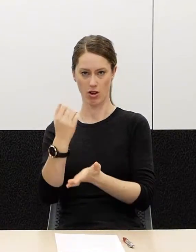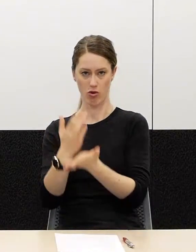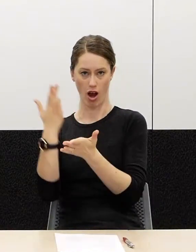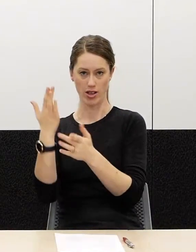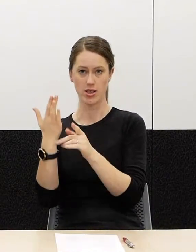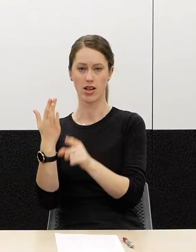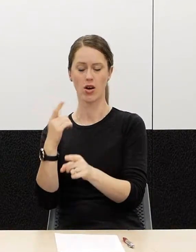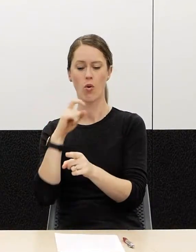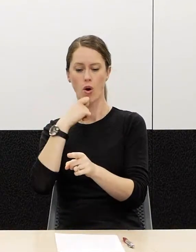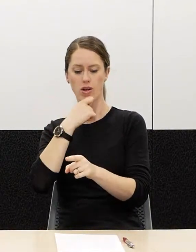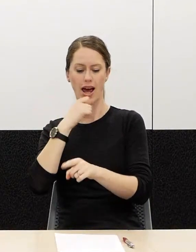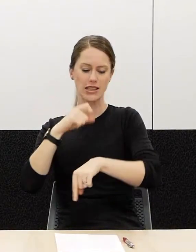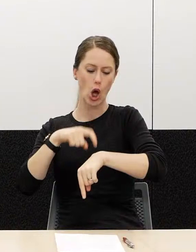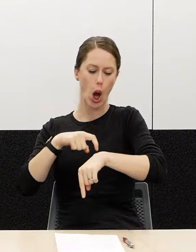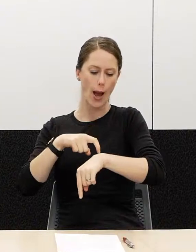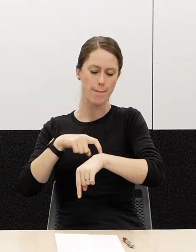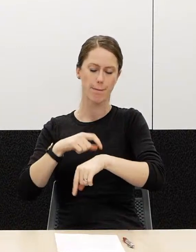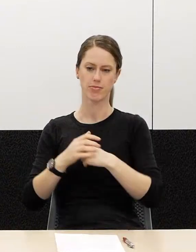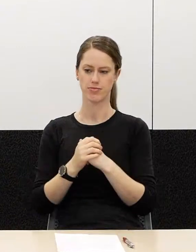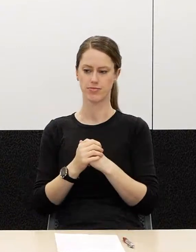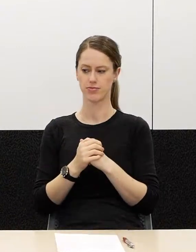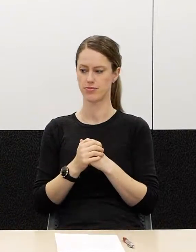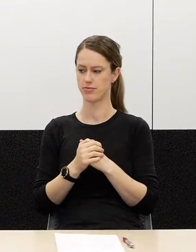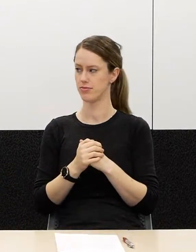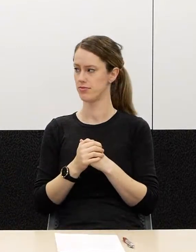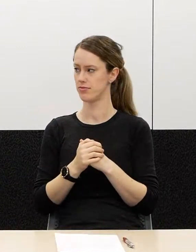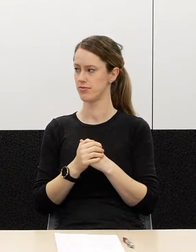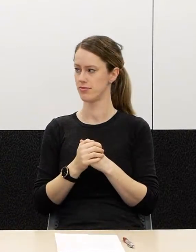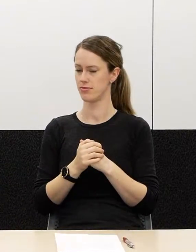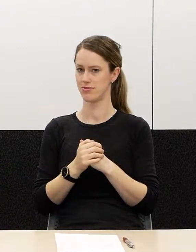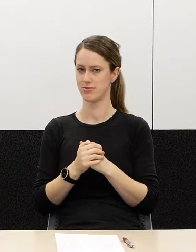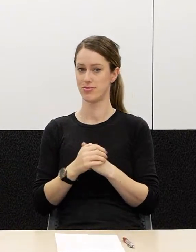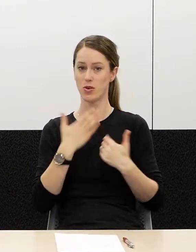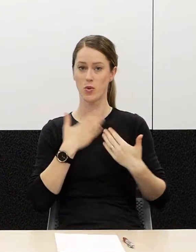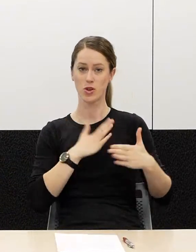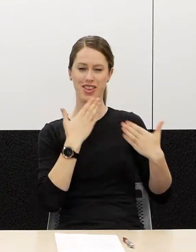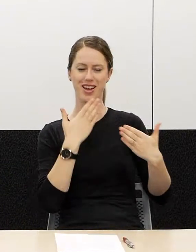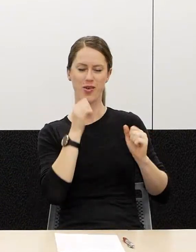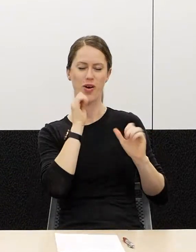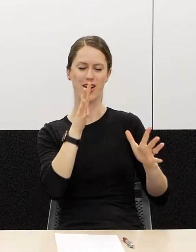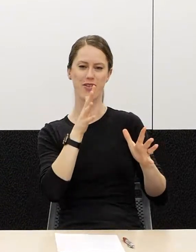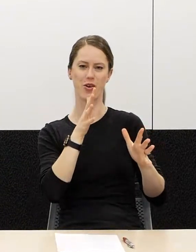take a little bit of time. So we just want to thank our